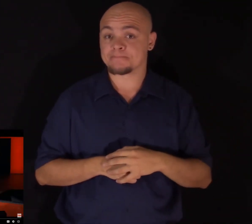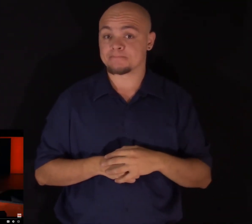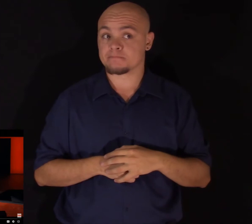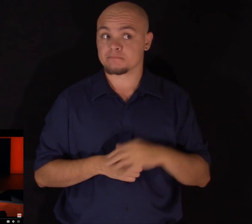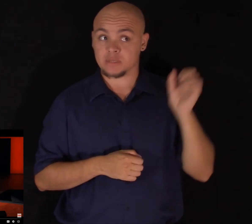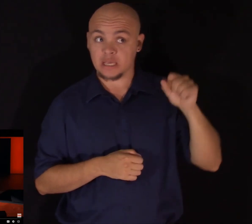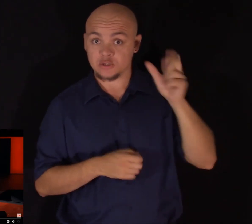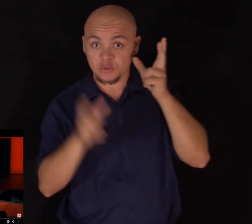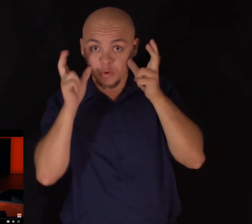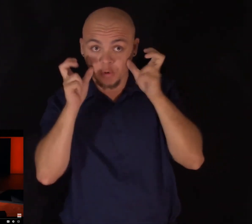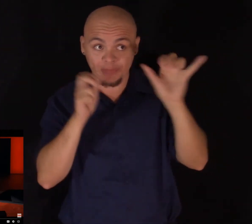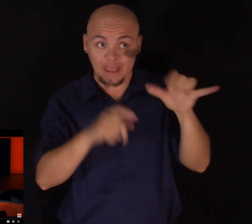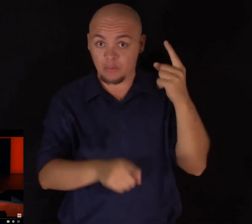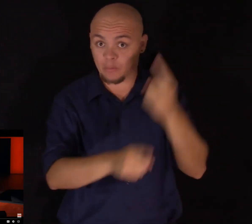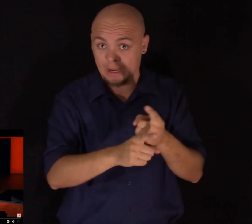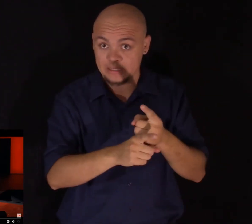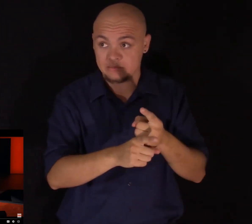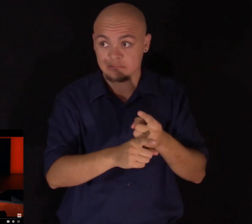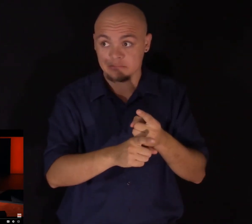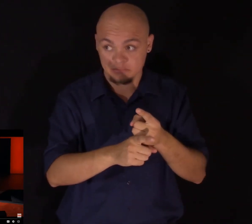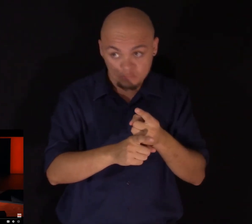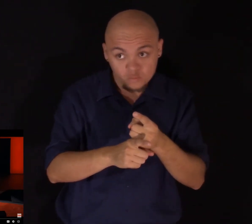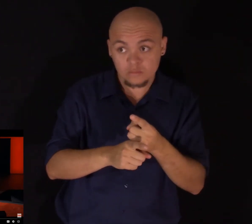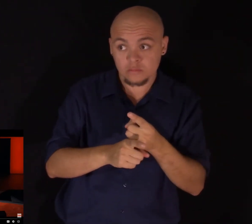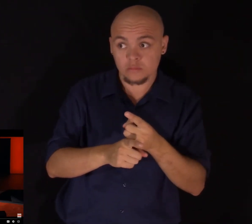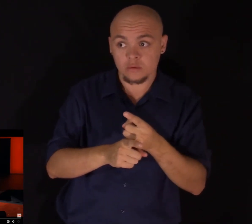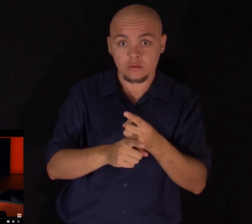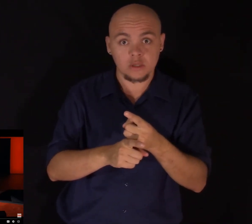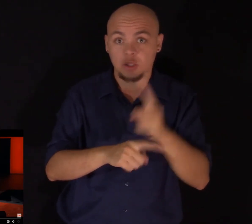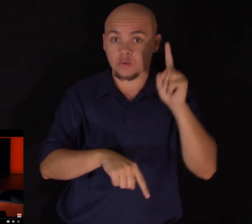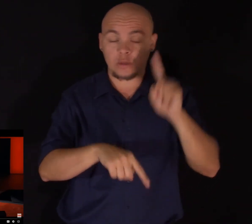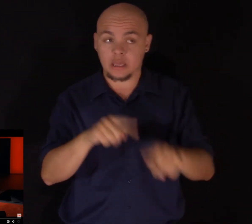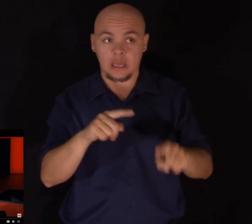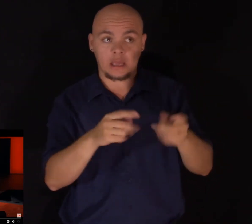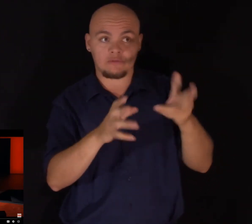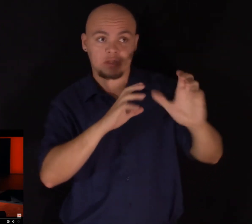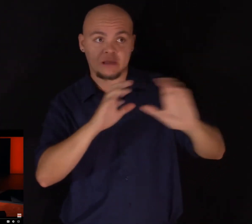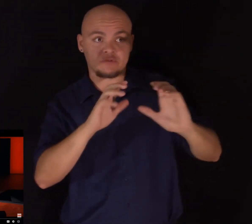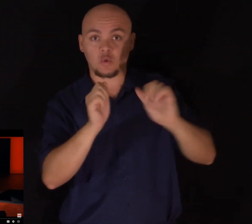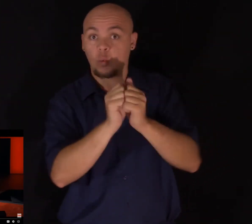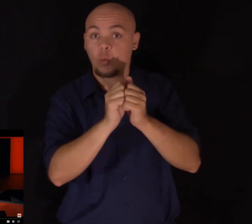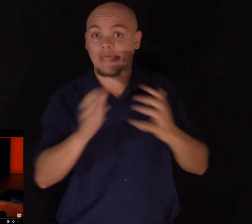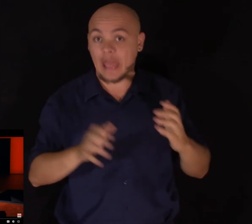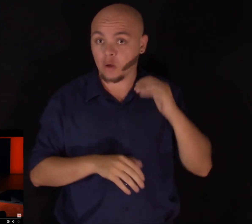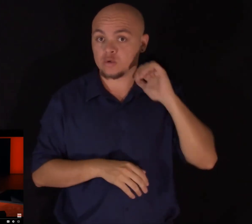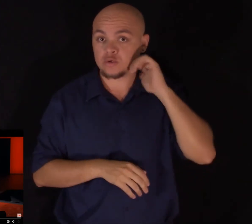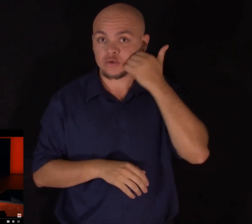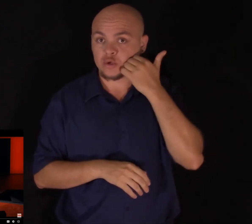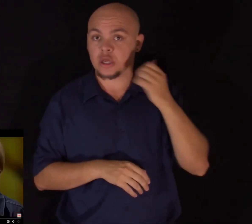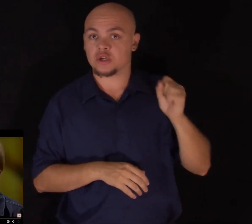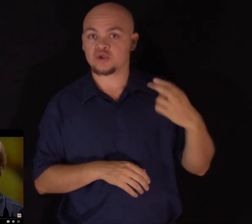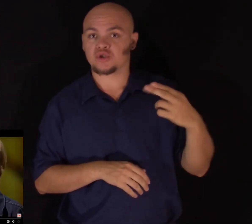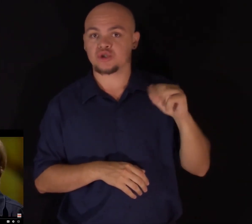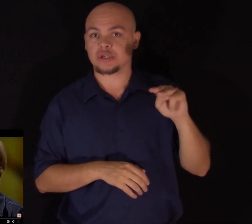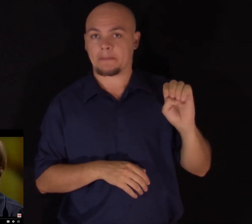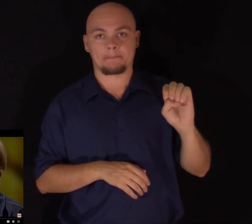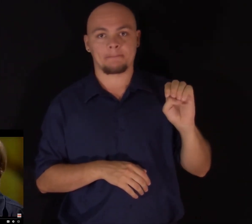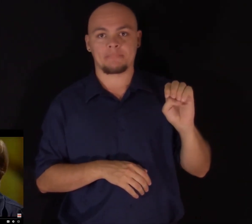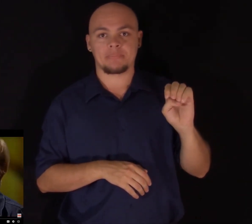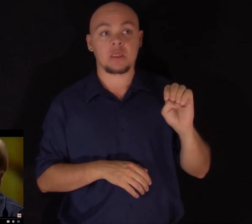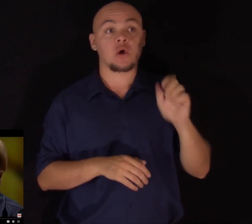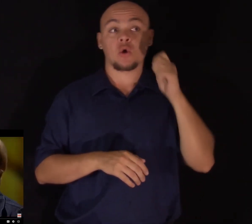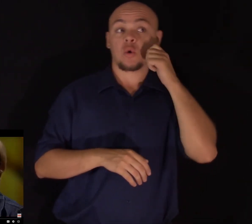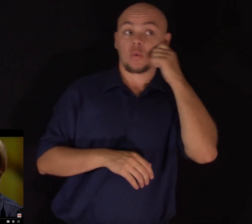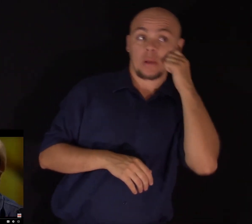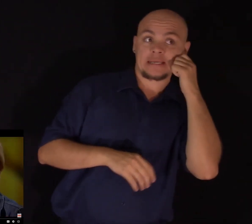Yes, we heard that. Yes? Cannot have that conversation without shame. Because you cannot talk about race